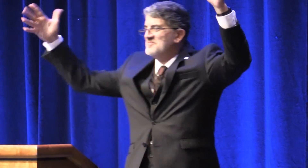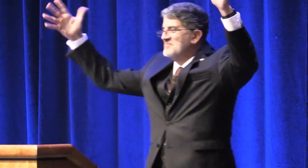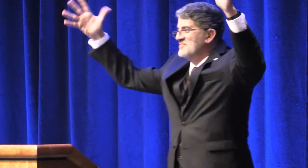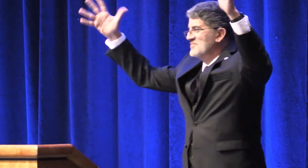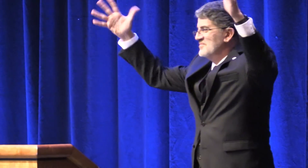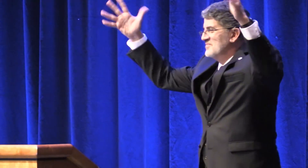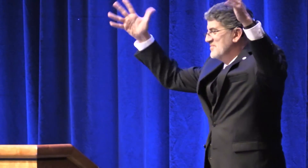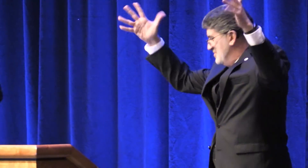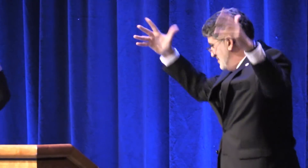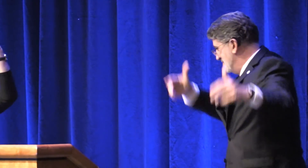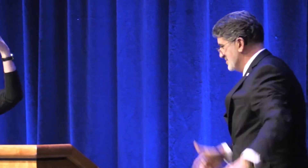Alex?